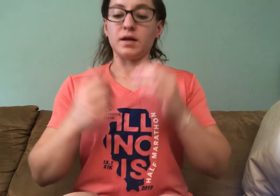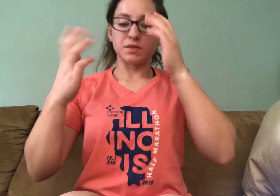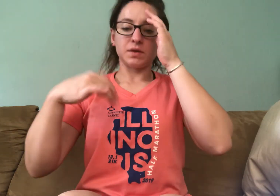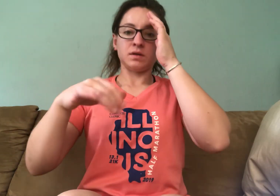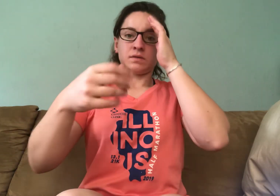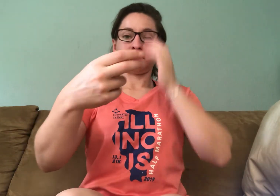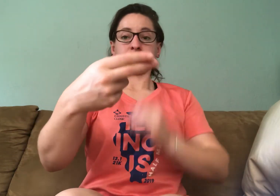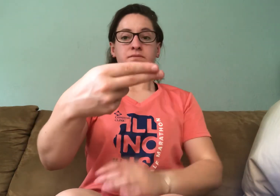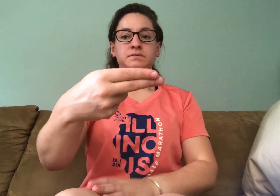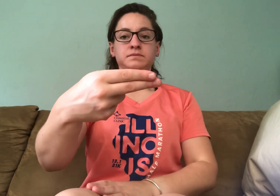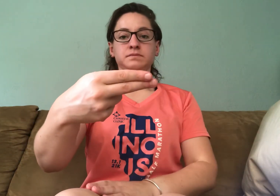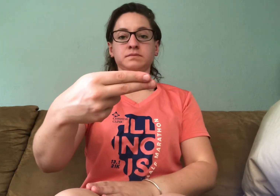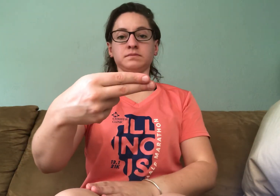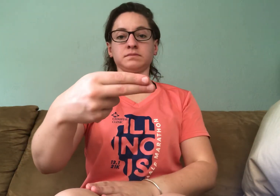Next one.